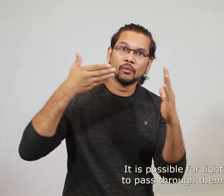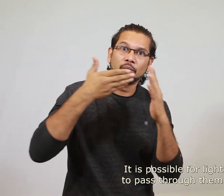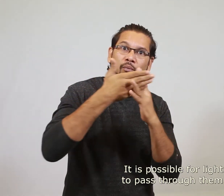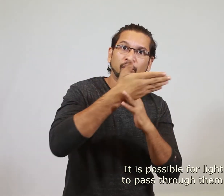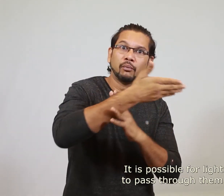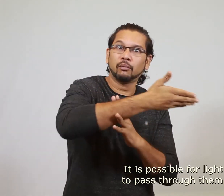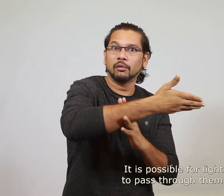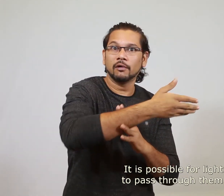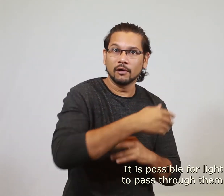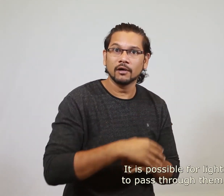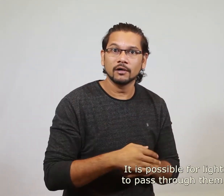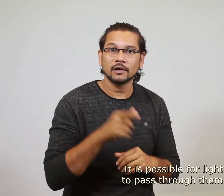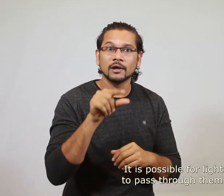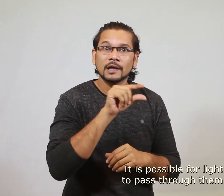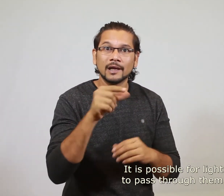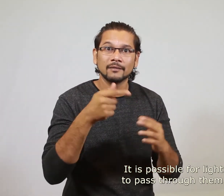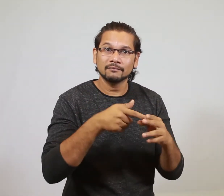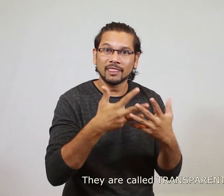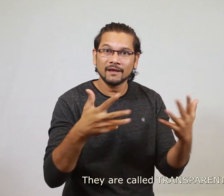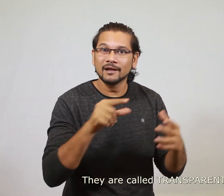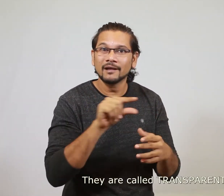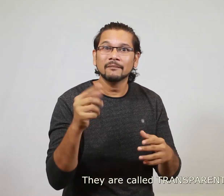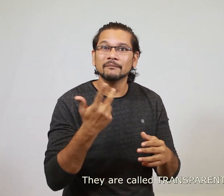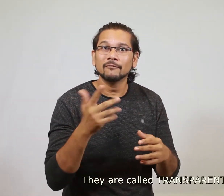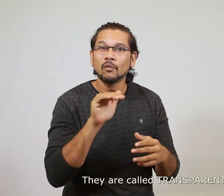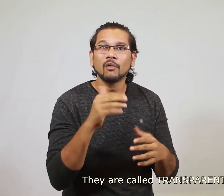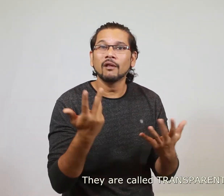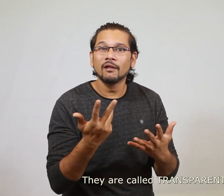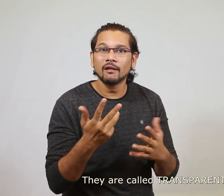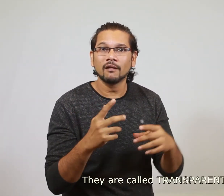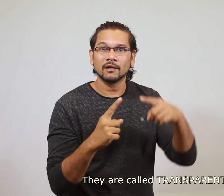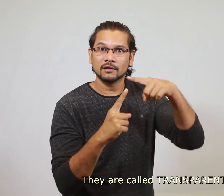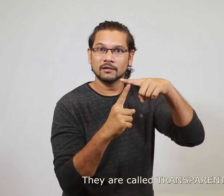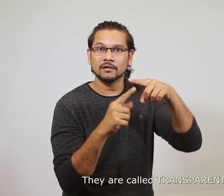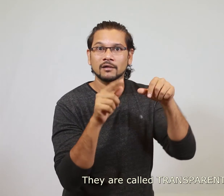It is possible for light to pass through them. They are called transparent objects.